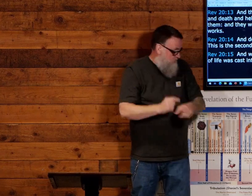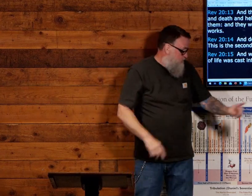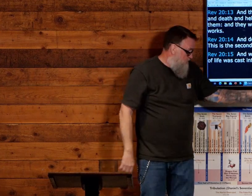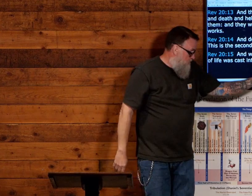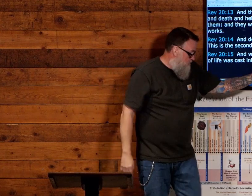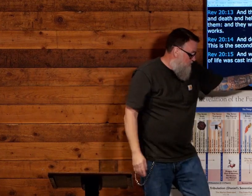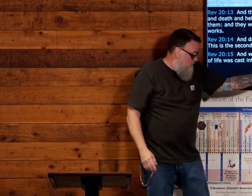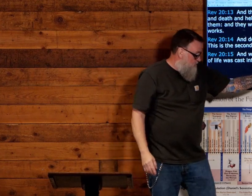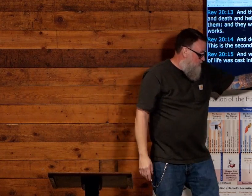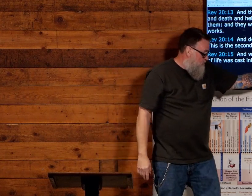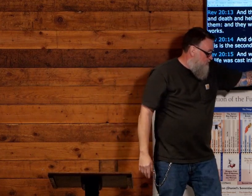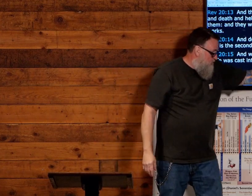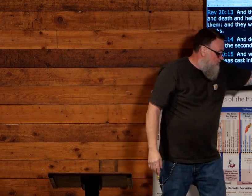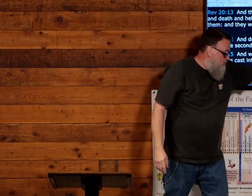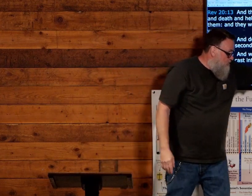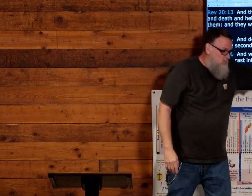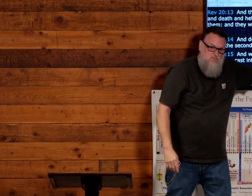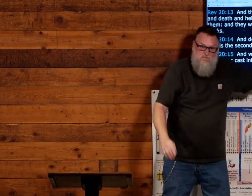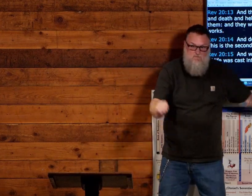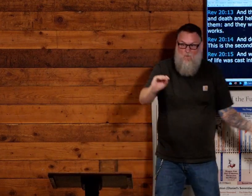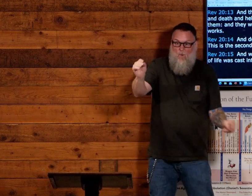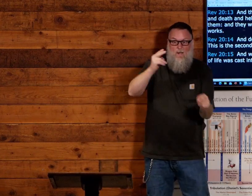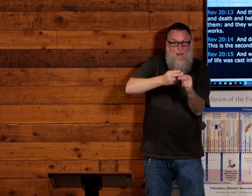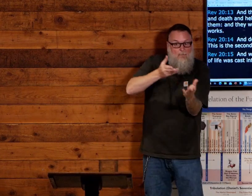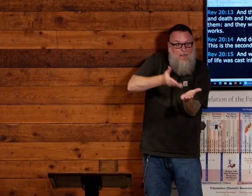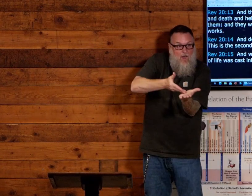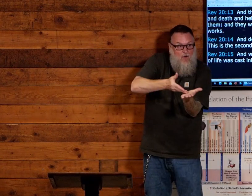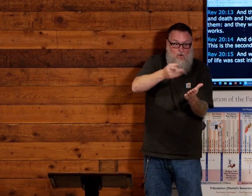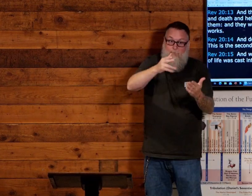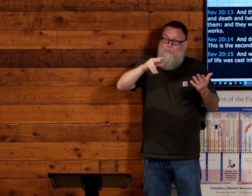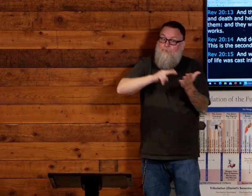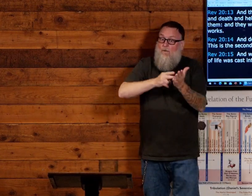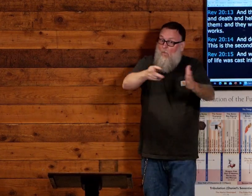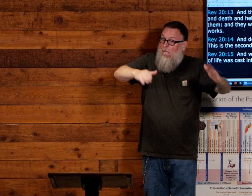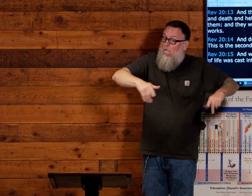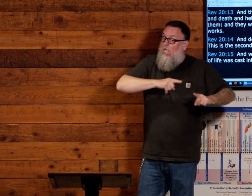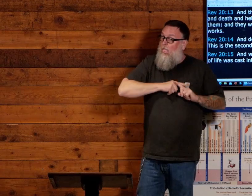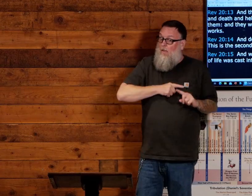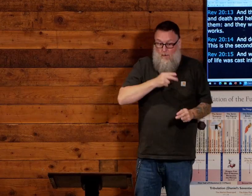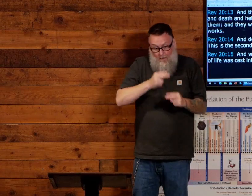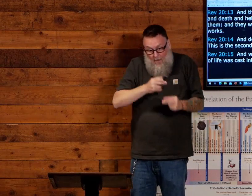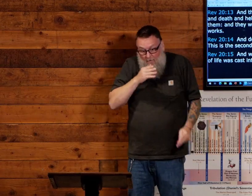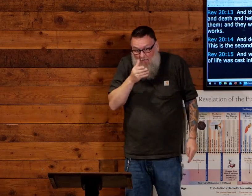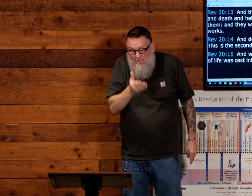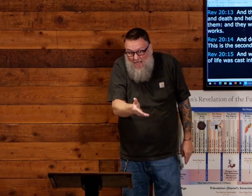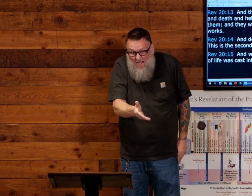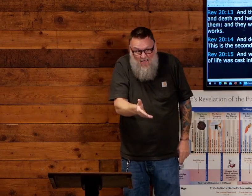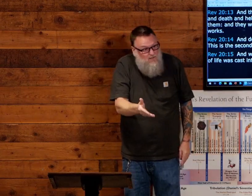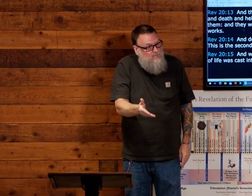we're talking about those who yet accept Christ. Whoever was not found written in the book of life, haven't yet accepted